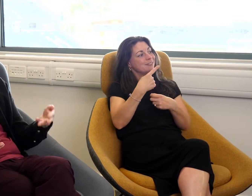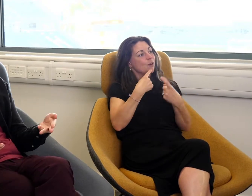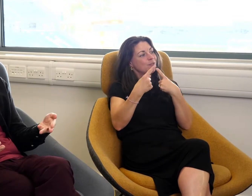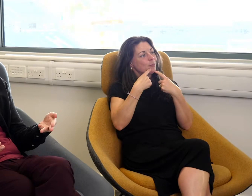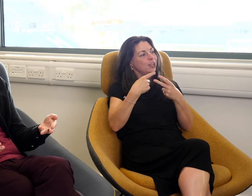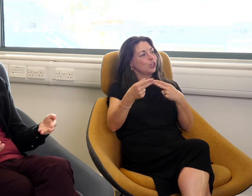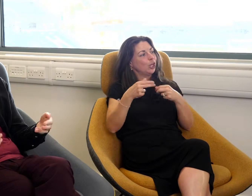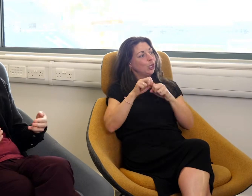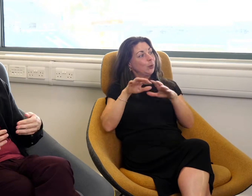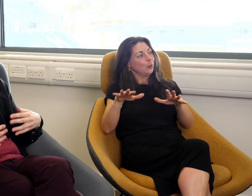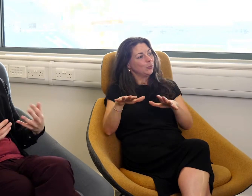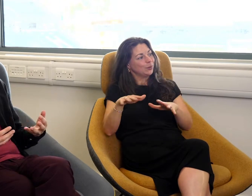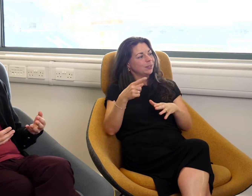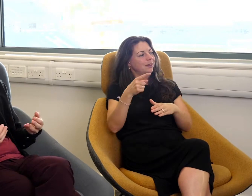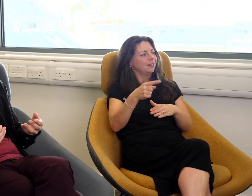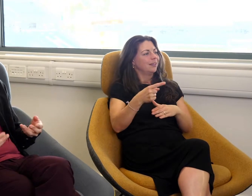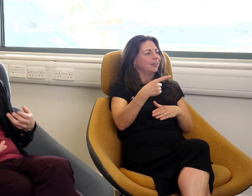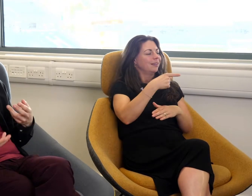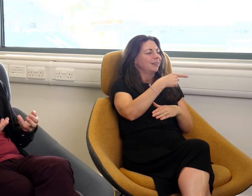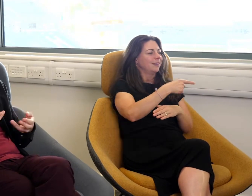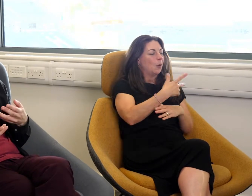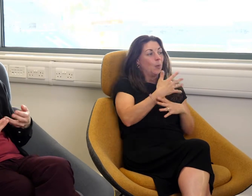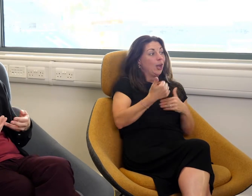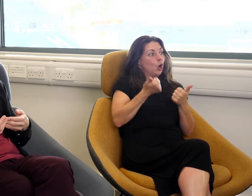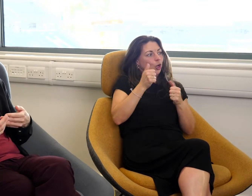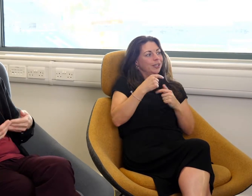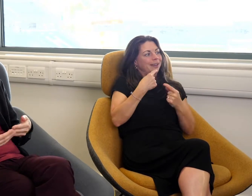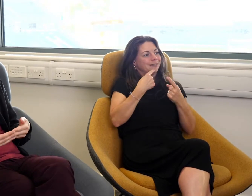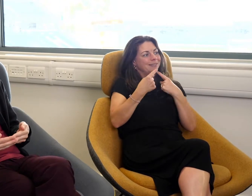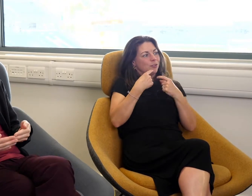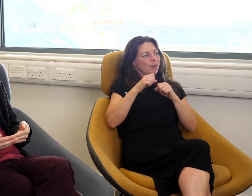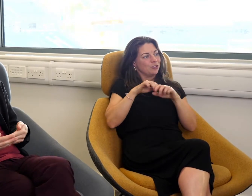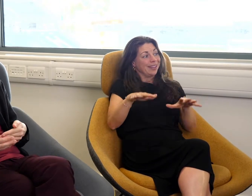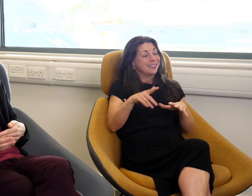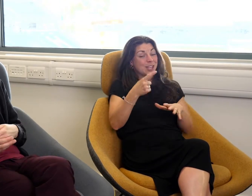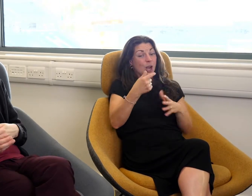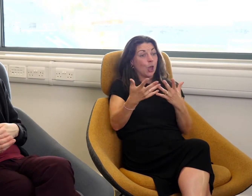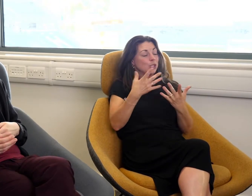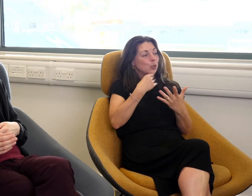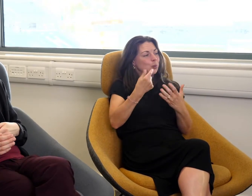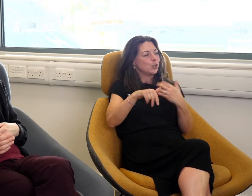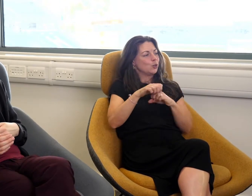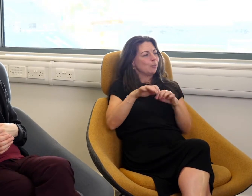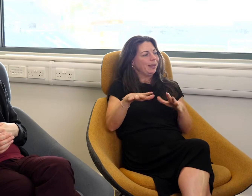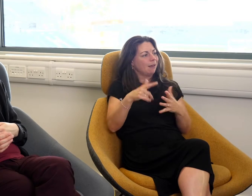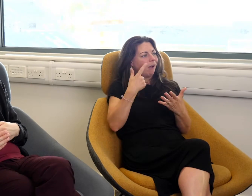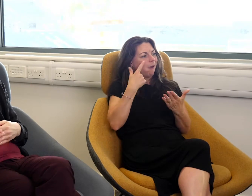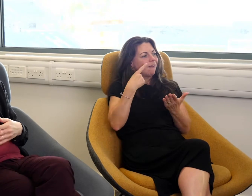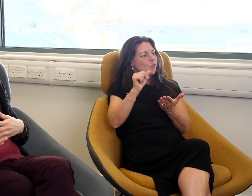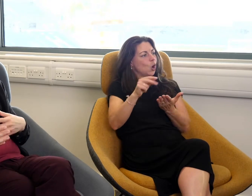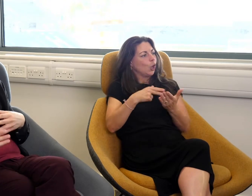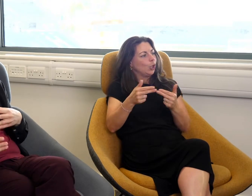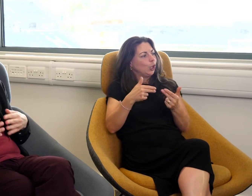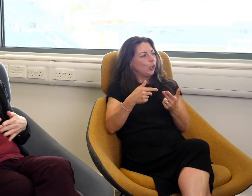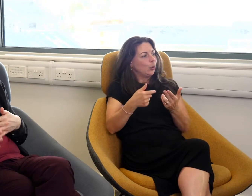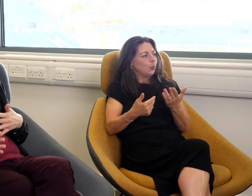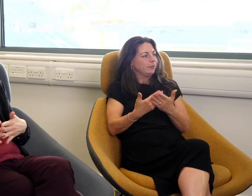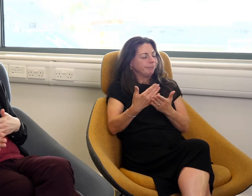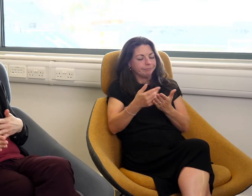on. So, lots of people pick up headlines, things from social media now. And because of this kind of attention-based economy that we